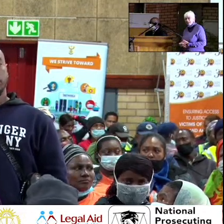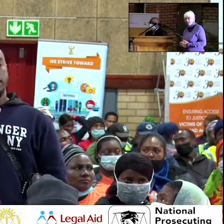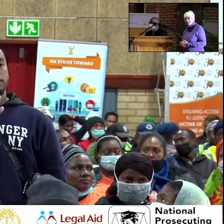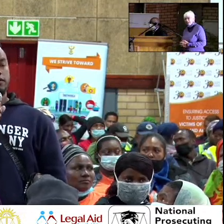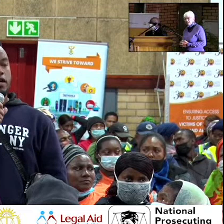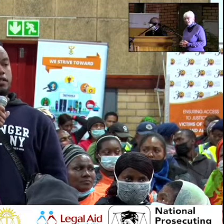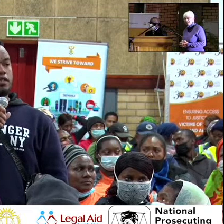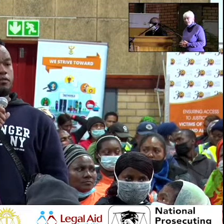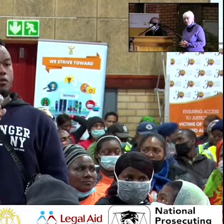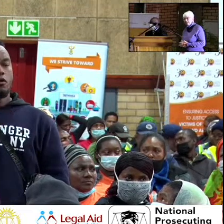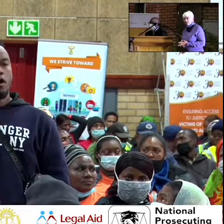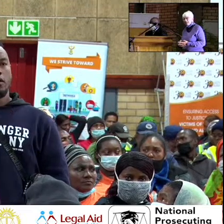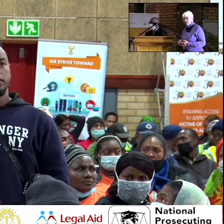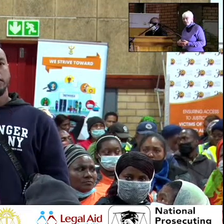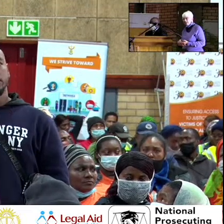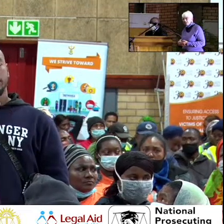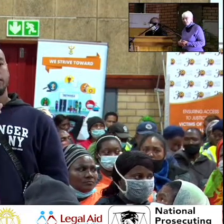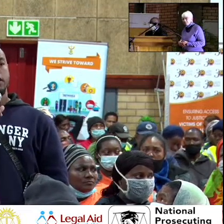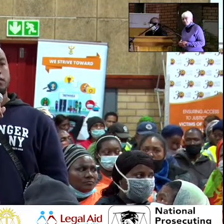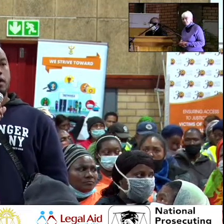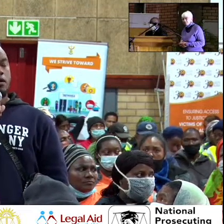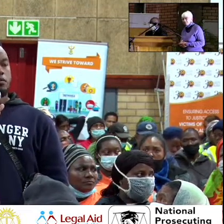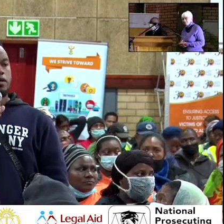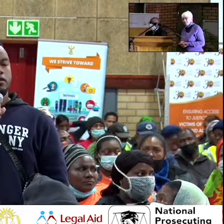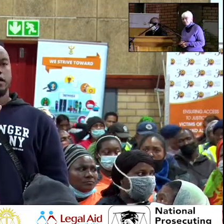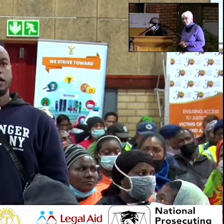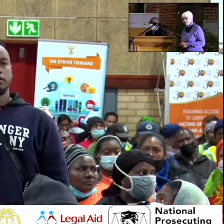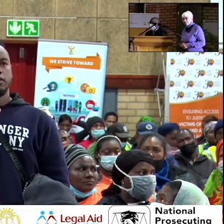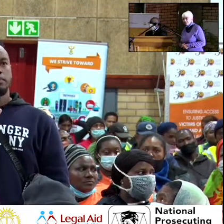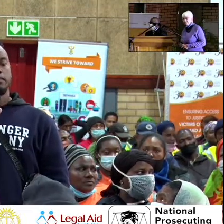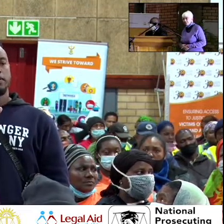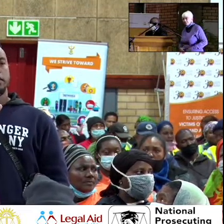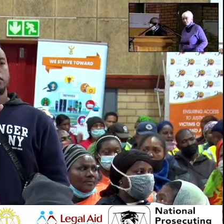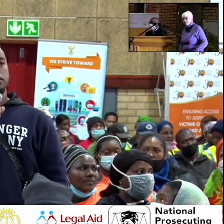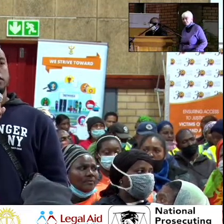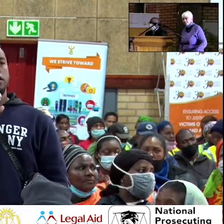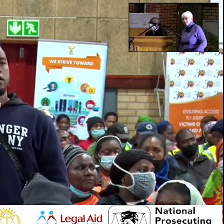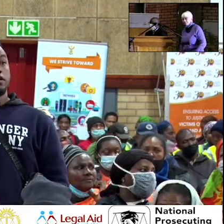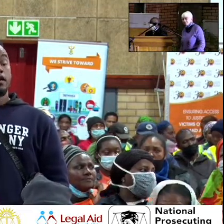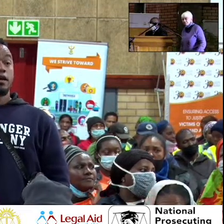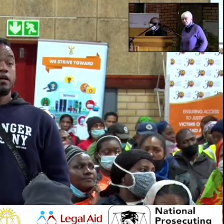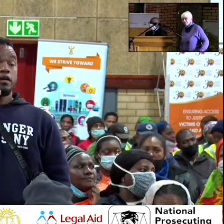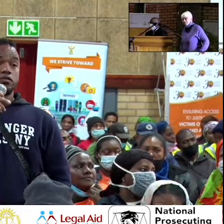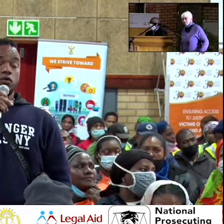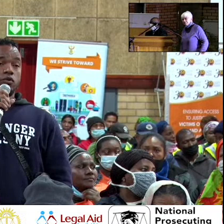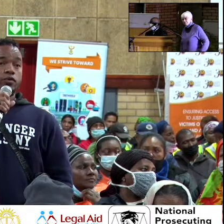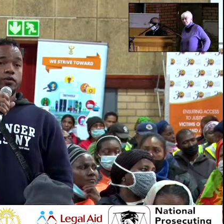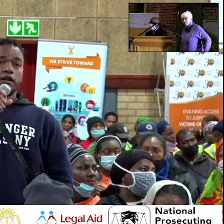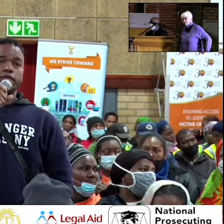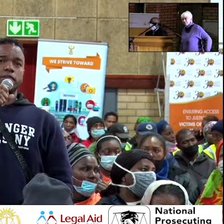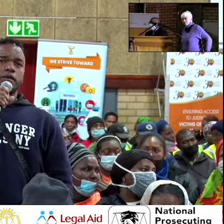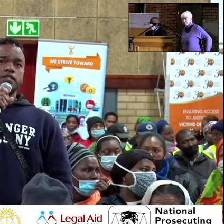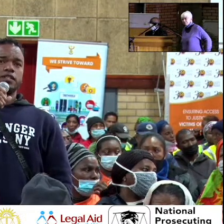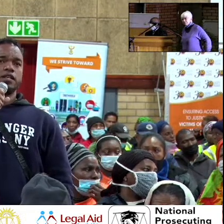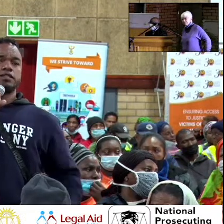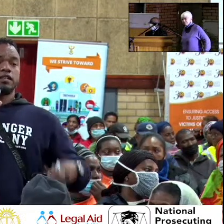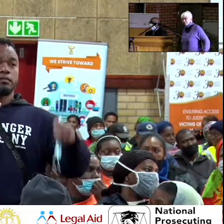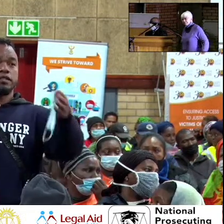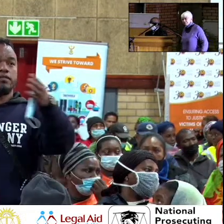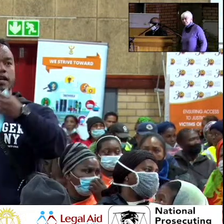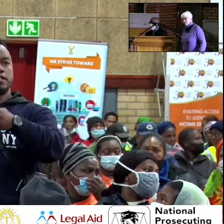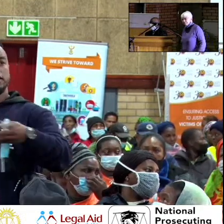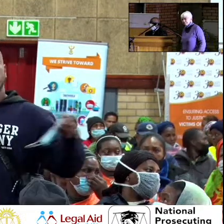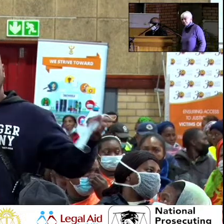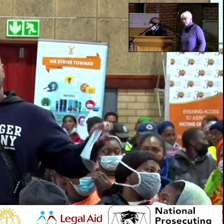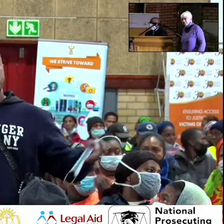support as funding for our initiative that we are trying to implement? Because it's all good and well, everybody saying